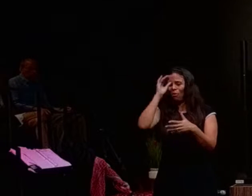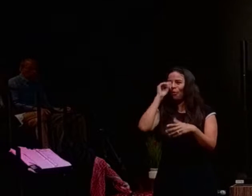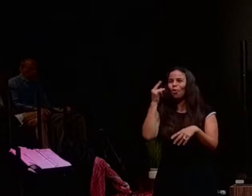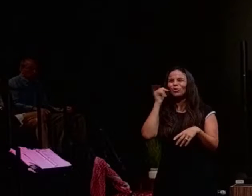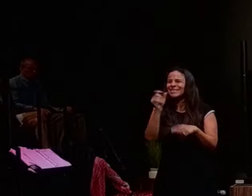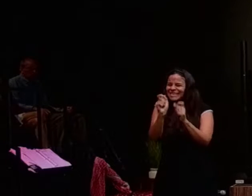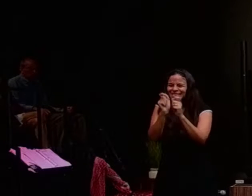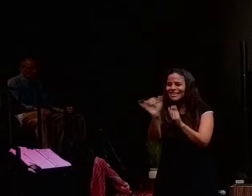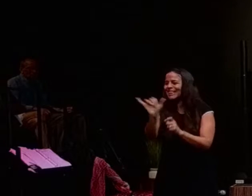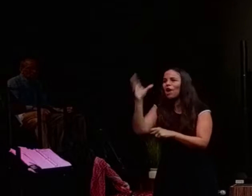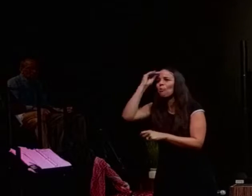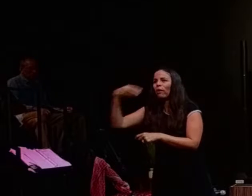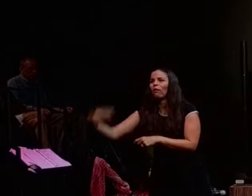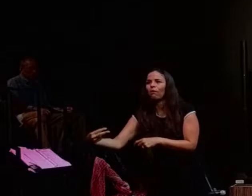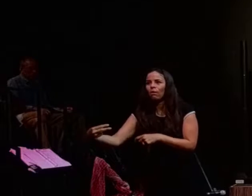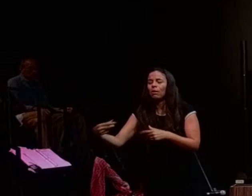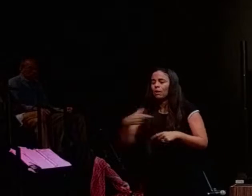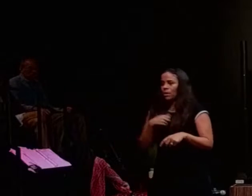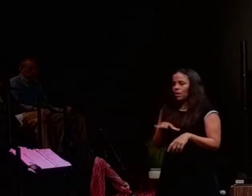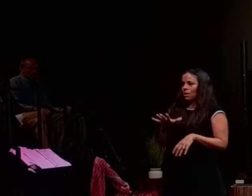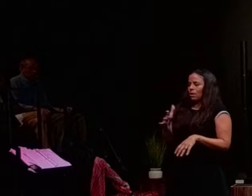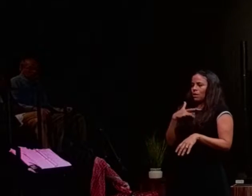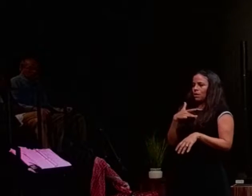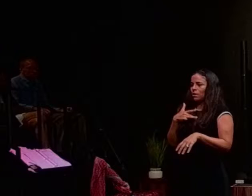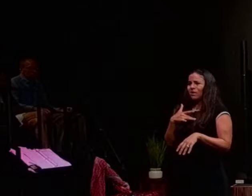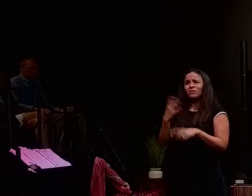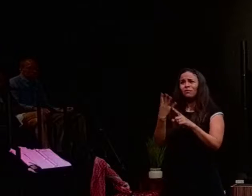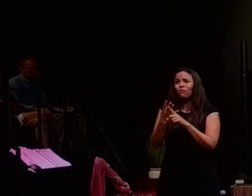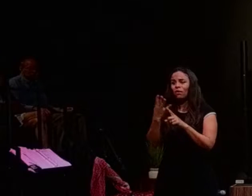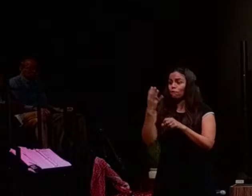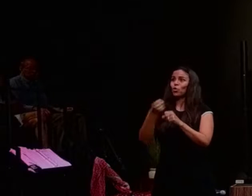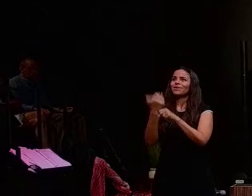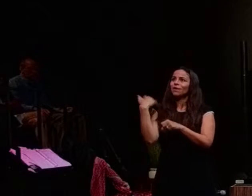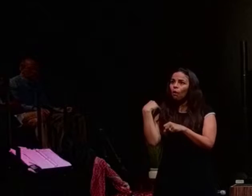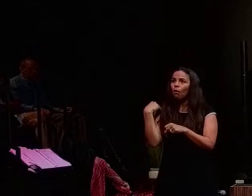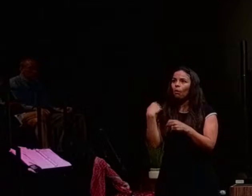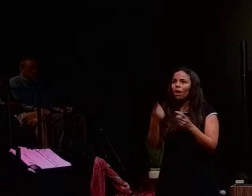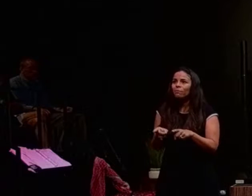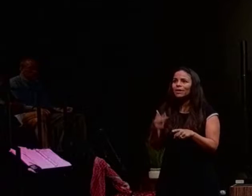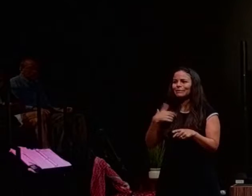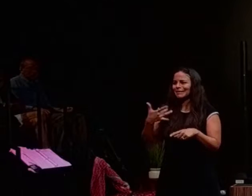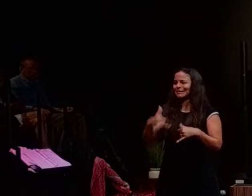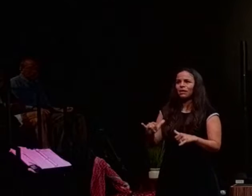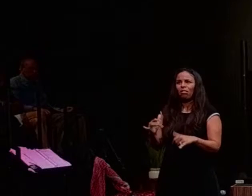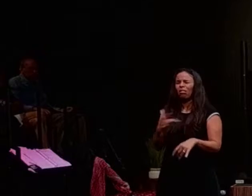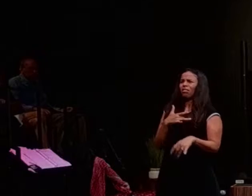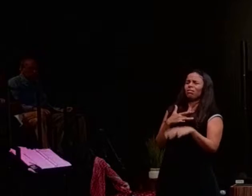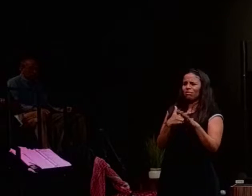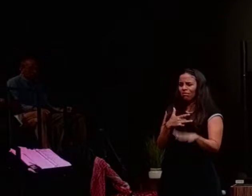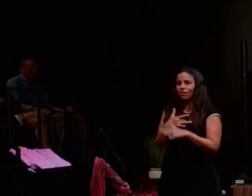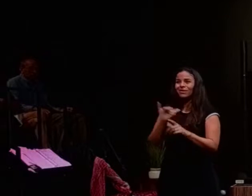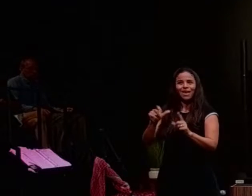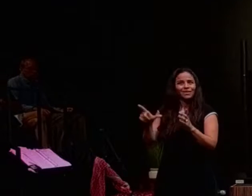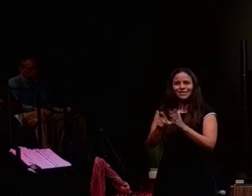kid. You know, and I'm like, still, and this has been 4 years ago, you know? And that was a time in my life where I